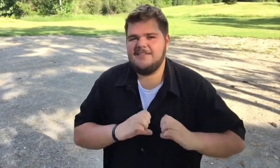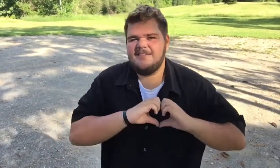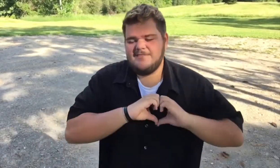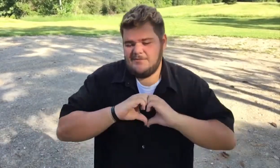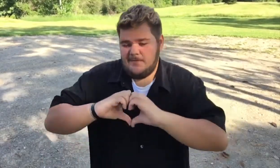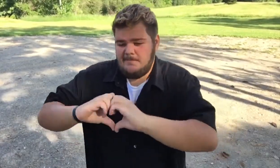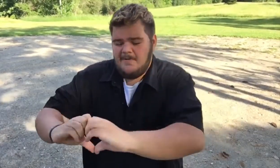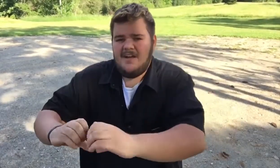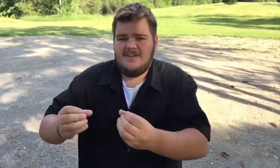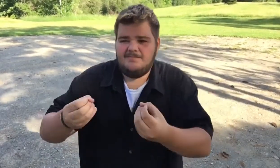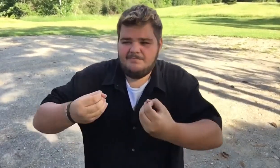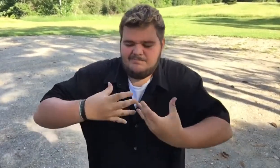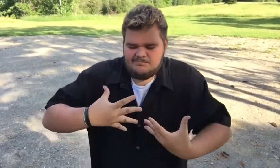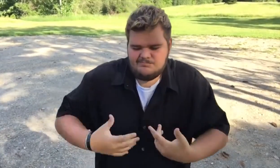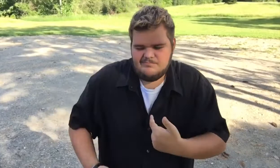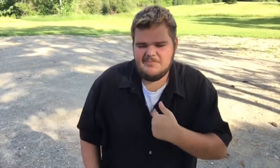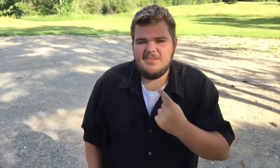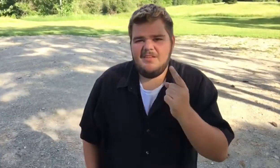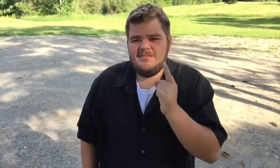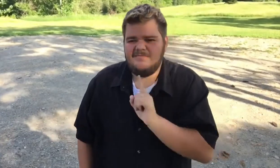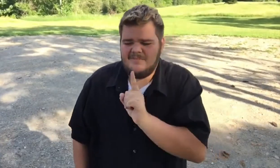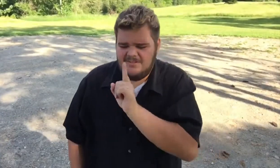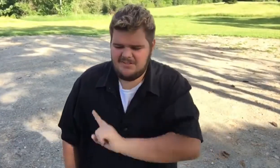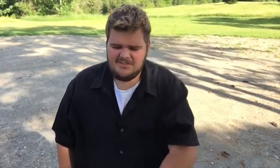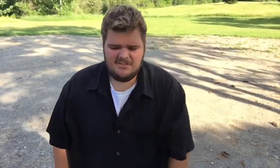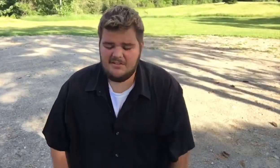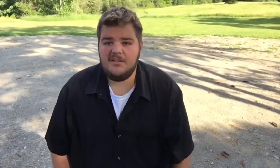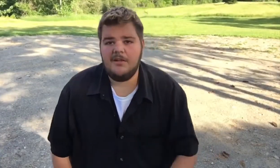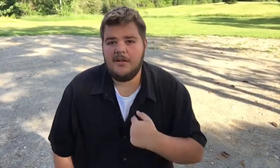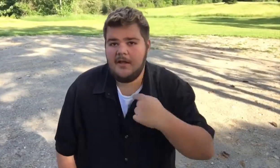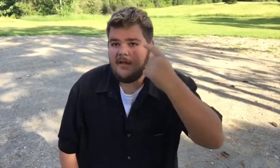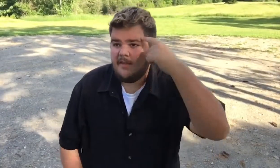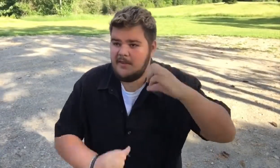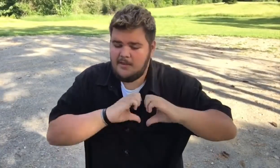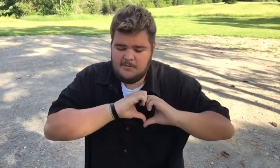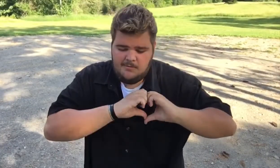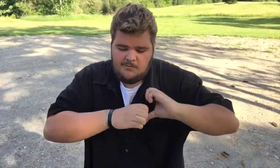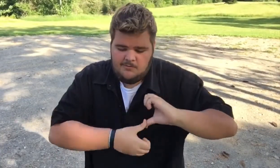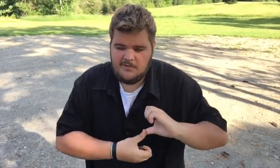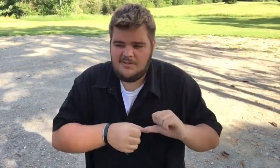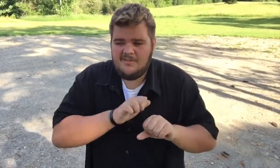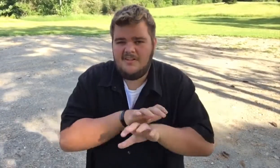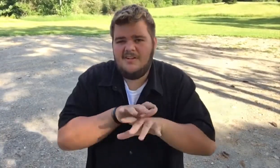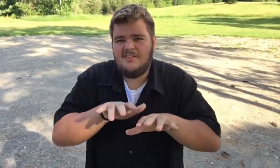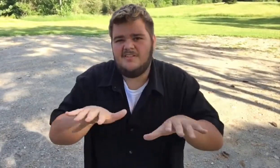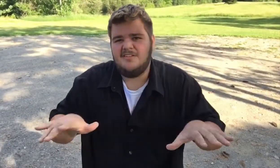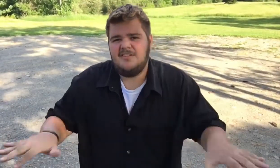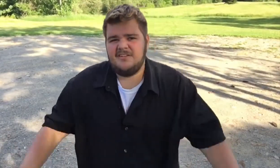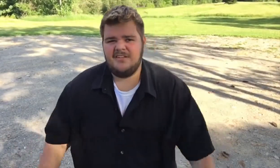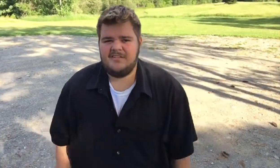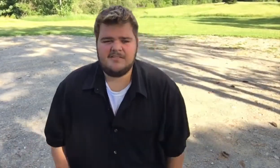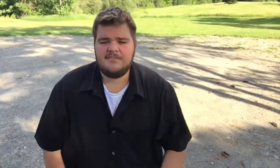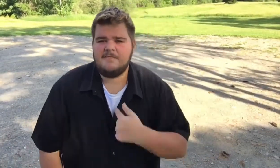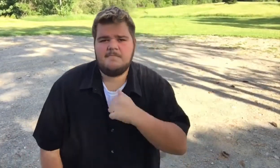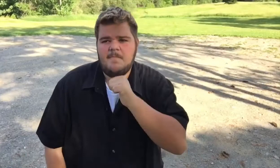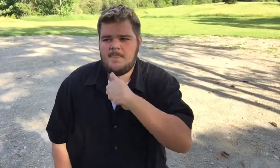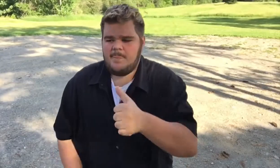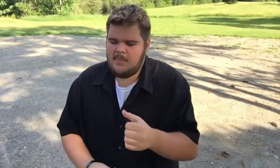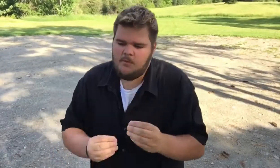she took my heart and left me lonely. I think broken hearts contagious. I